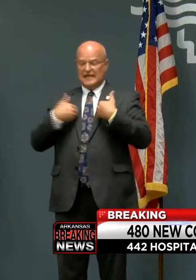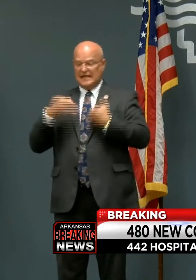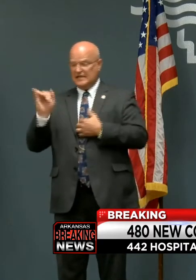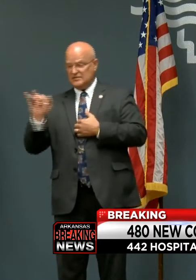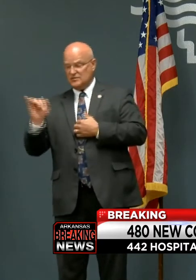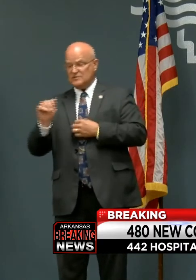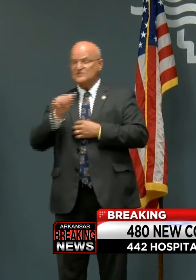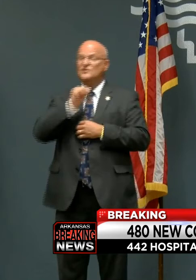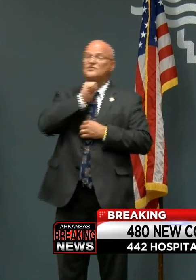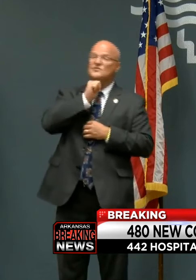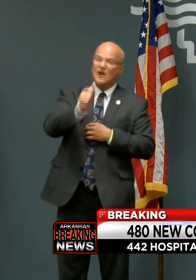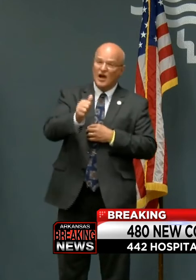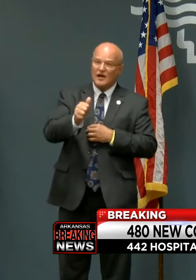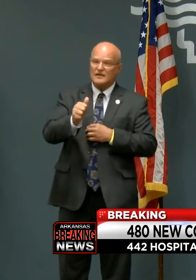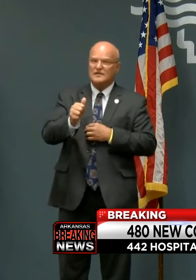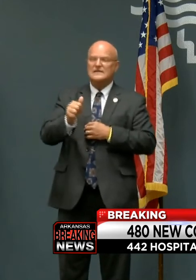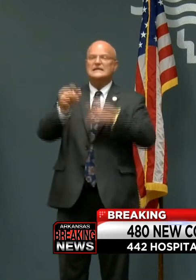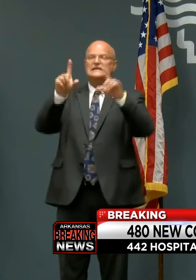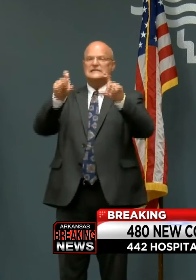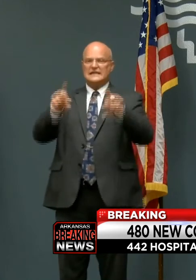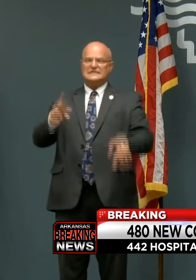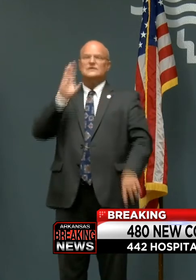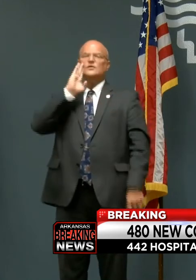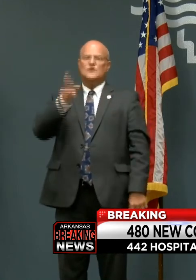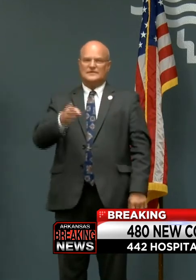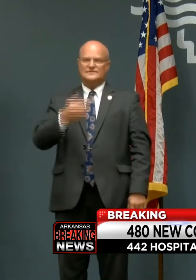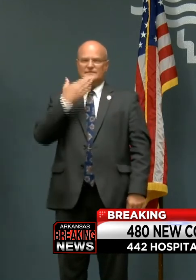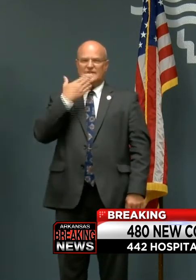or not. We will test you. Thank you very much.